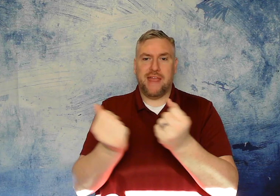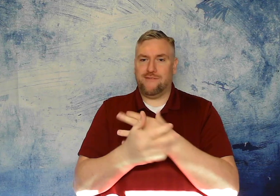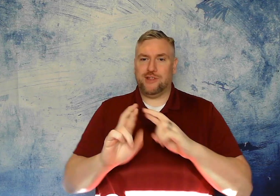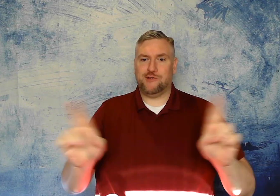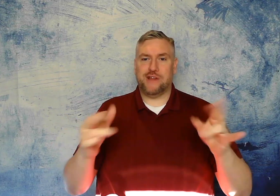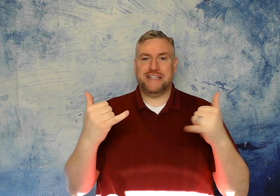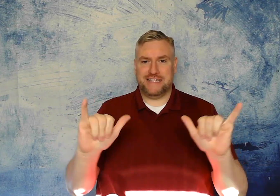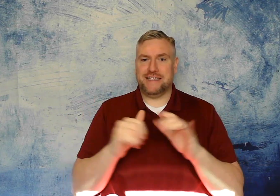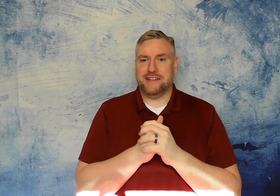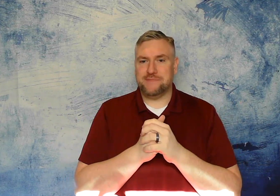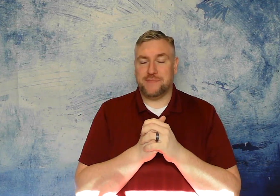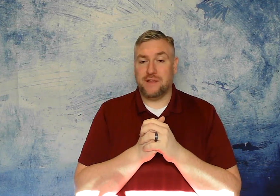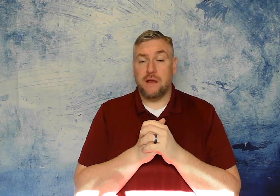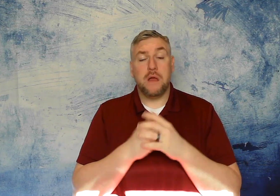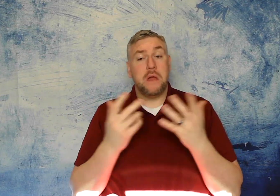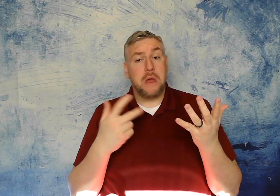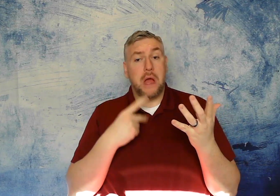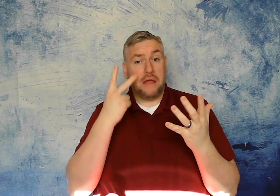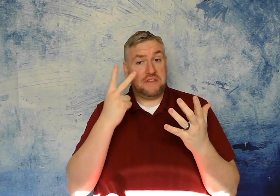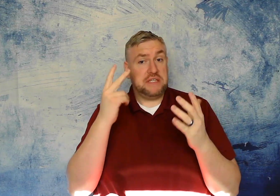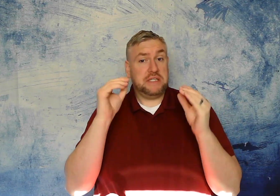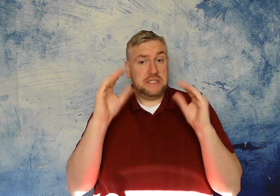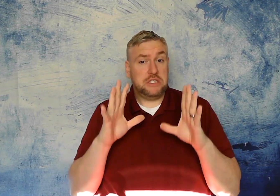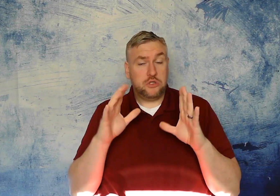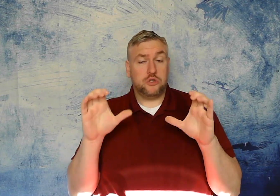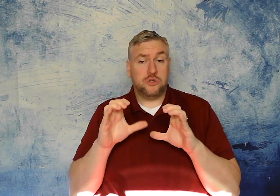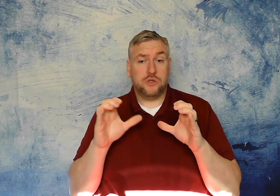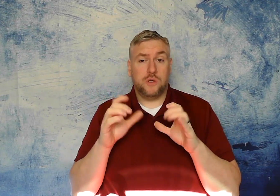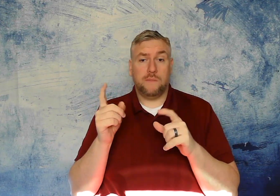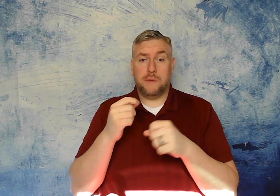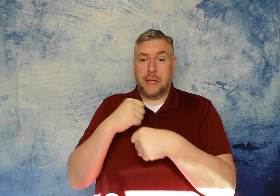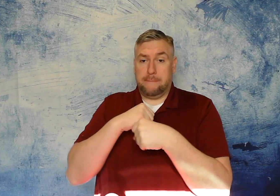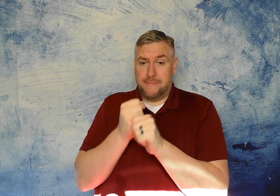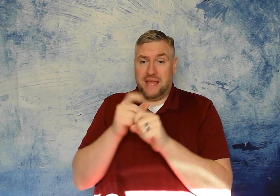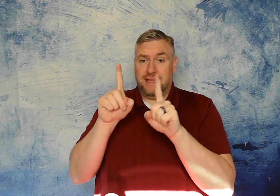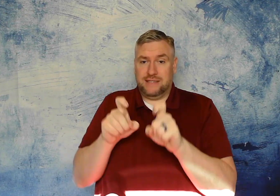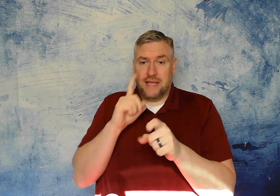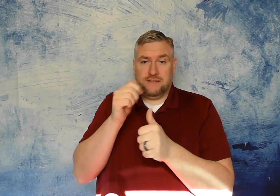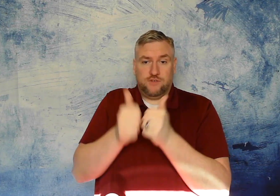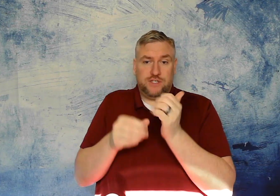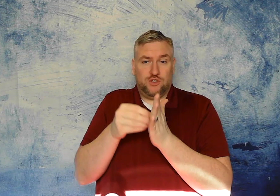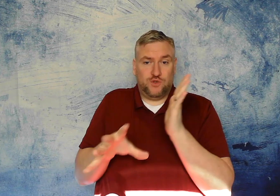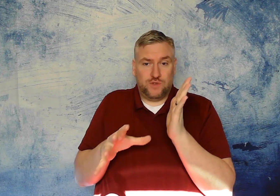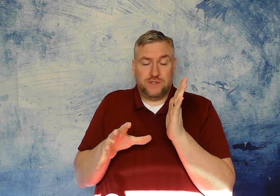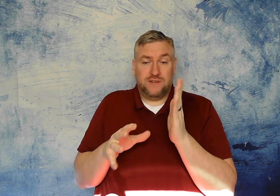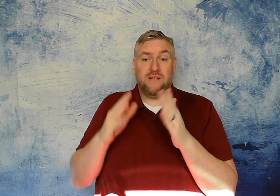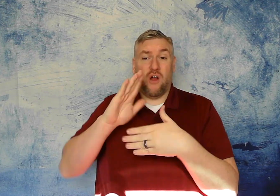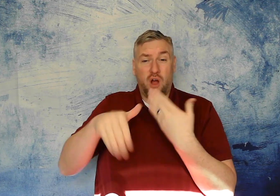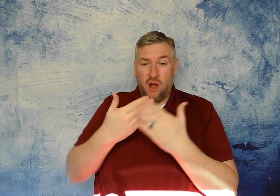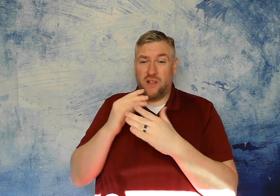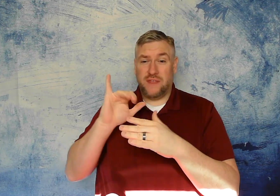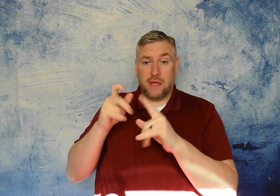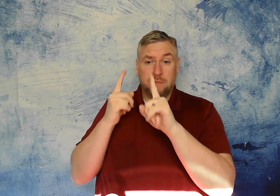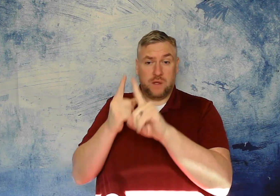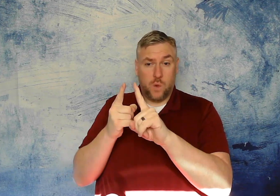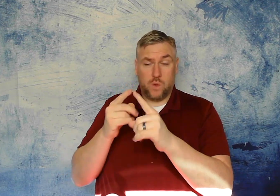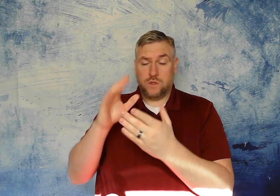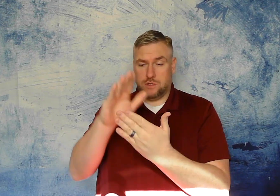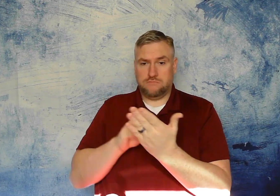off to next year's teacher and everything's ready for them. I've seen where teachers make a test for each student, all of the